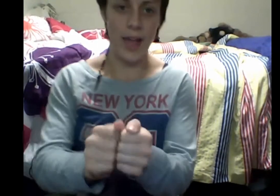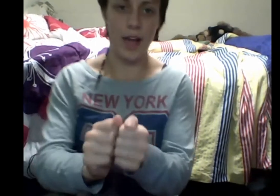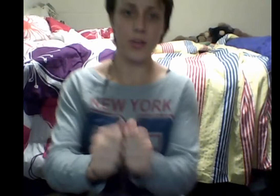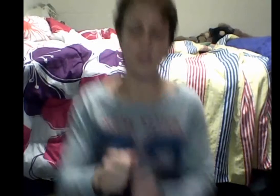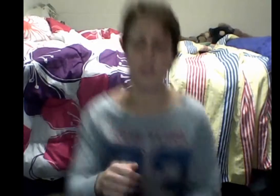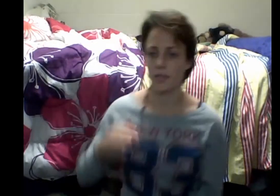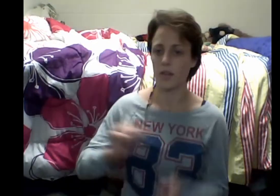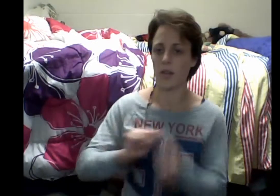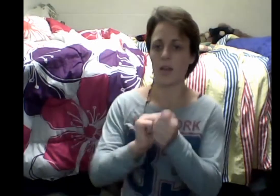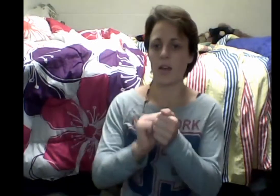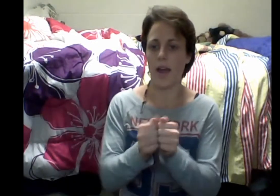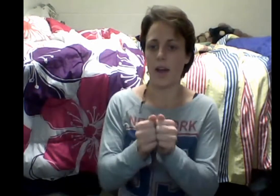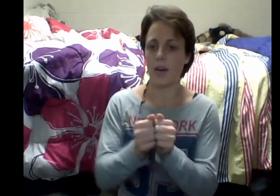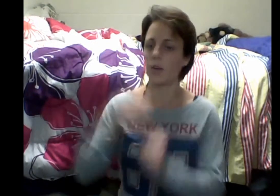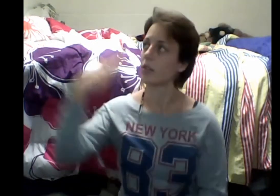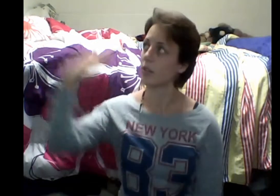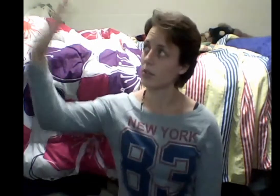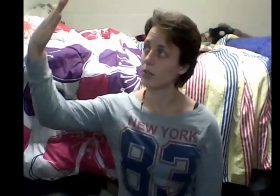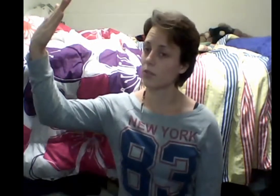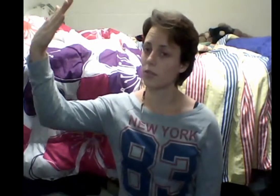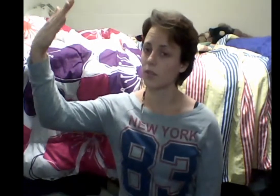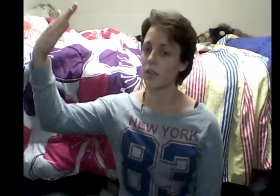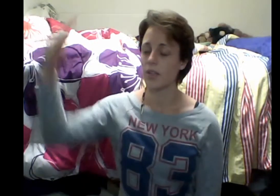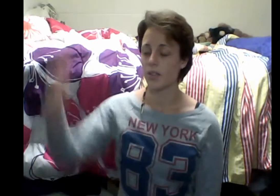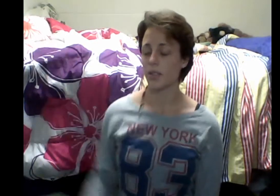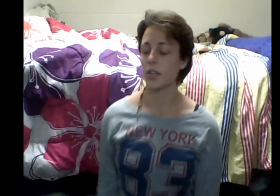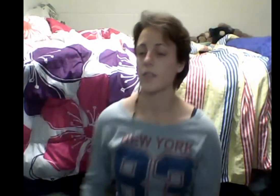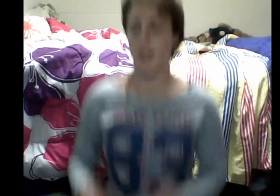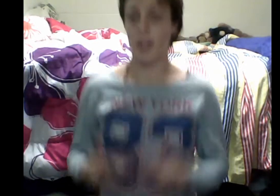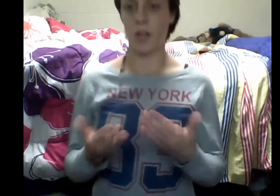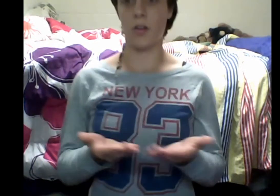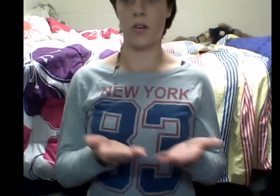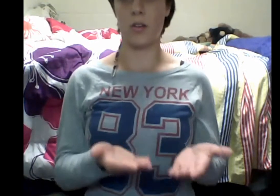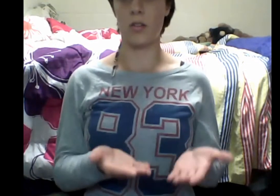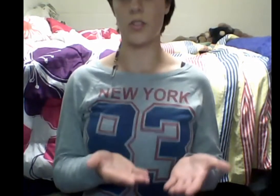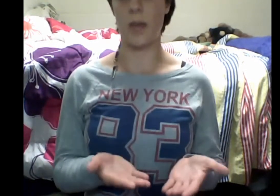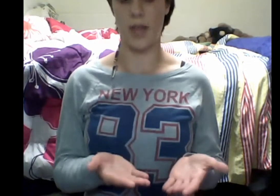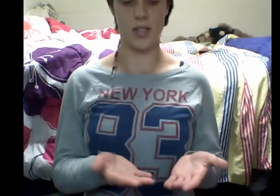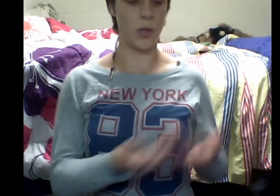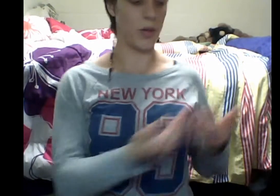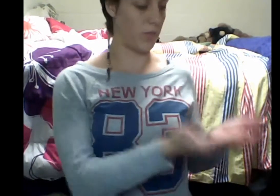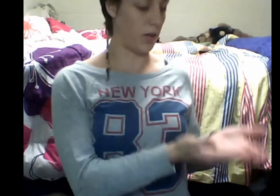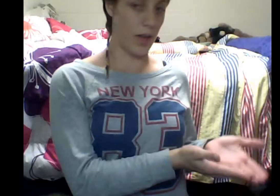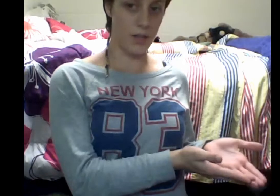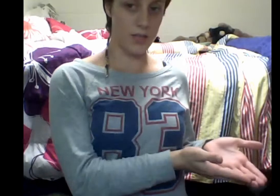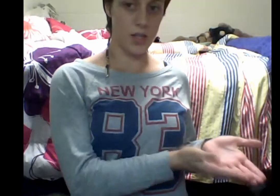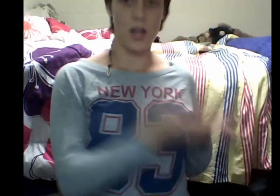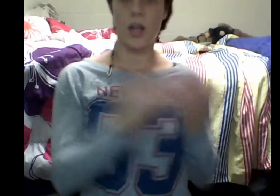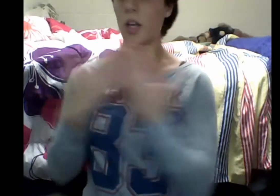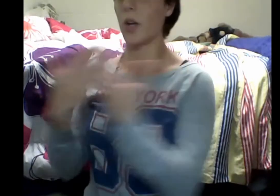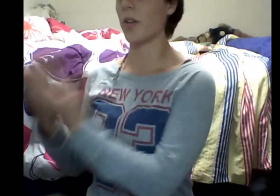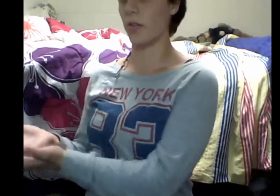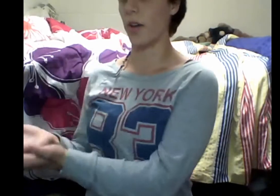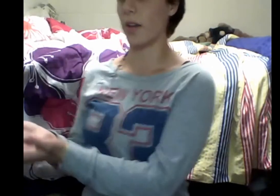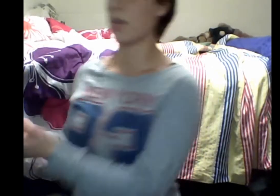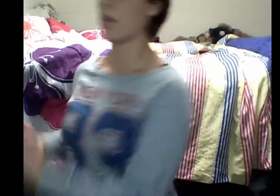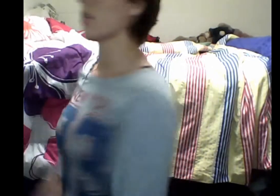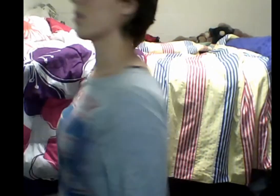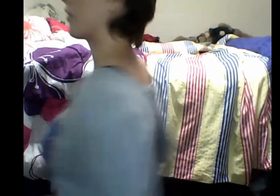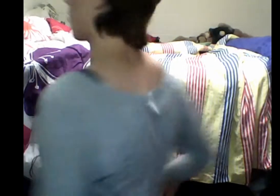you serve. How you serve is taking your two hands and going from the left and going to the right. So from the